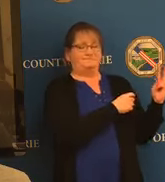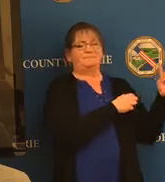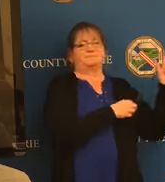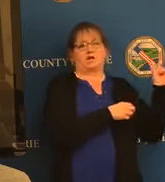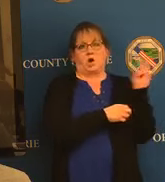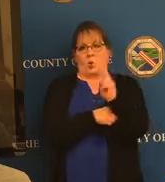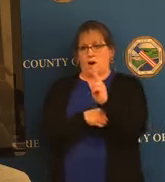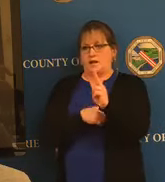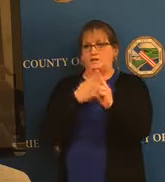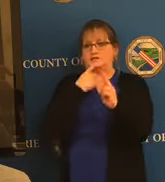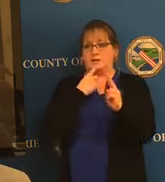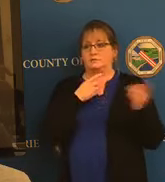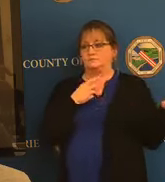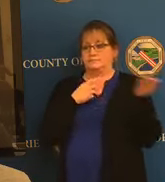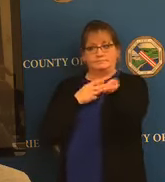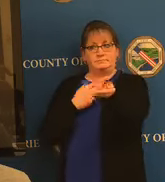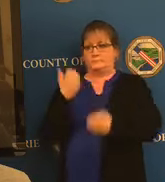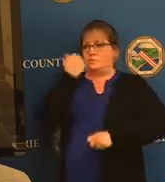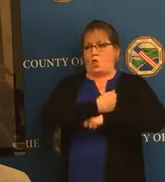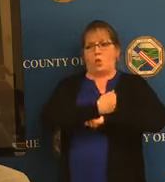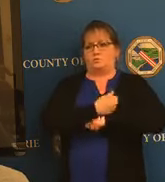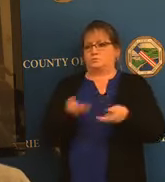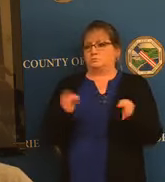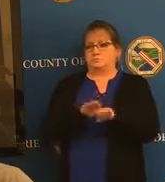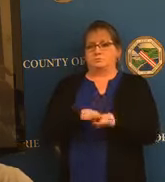and served the order and closed the establishment.